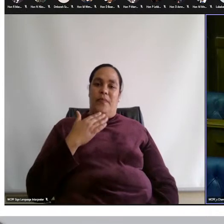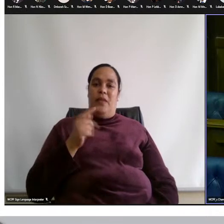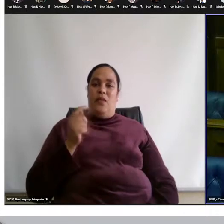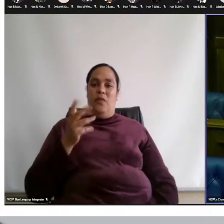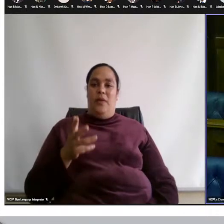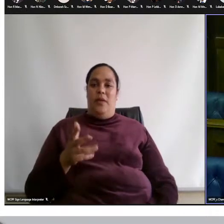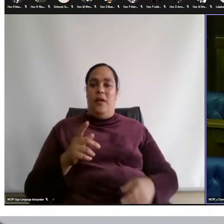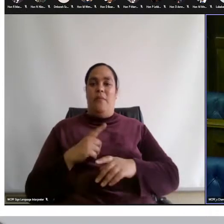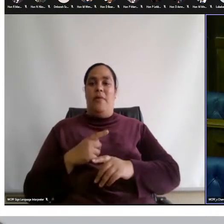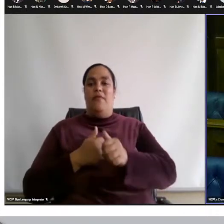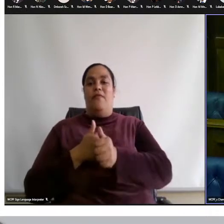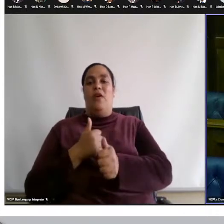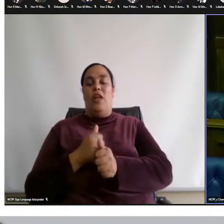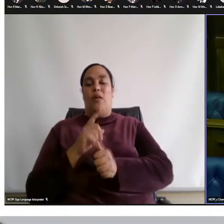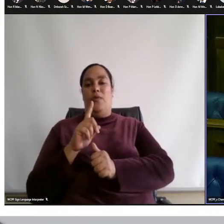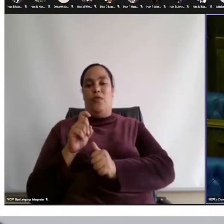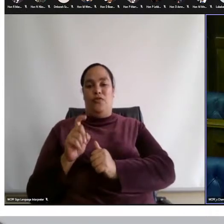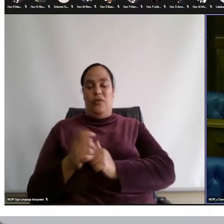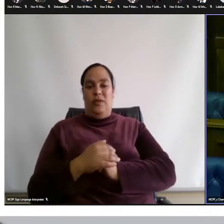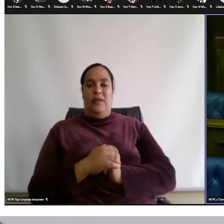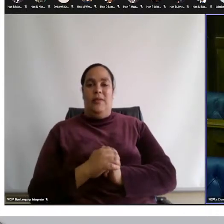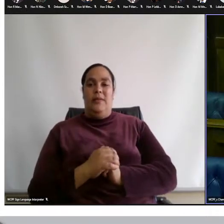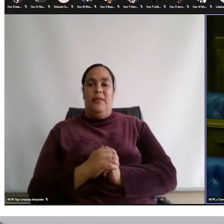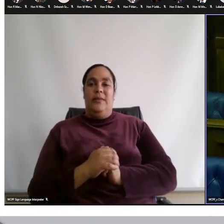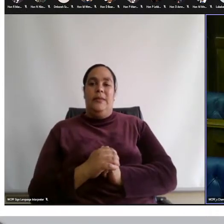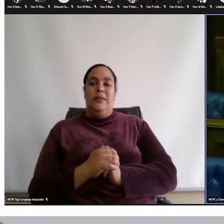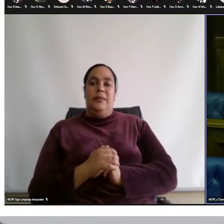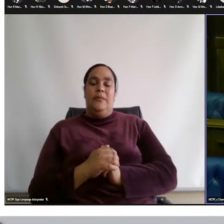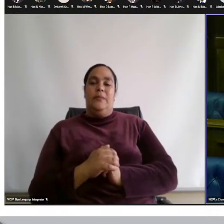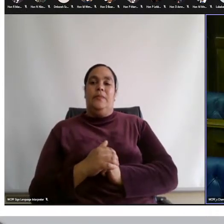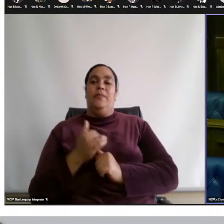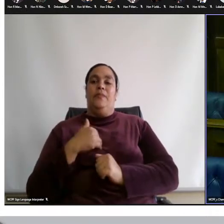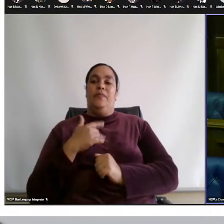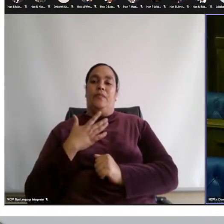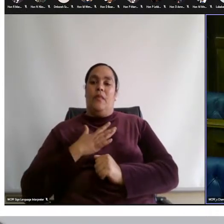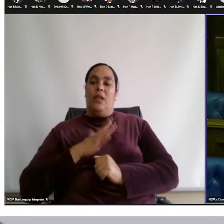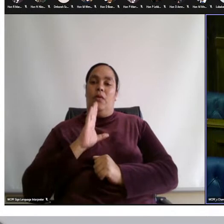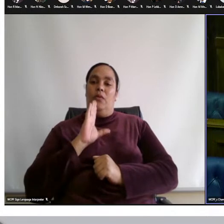As a follow-up question, I would like to ask